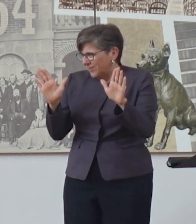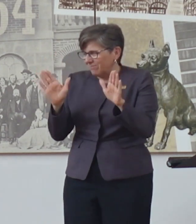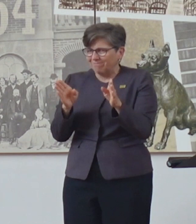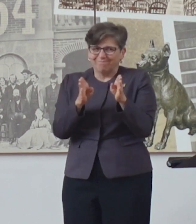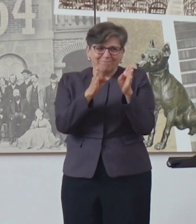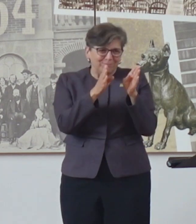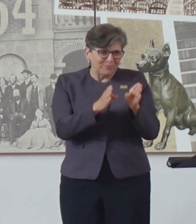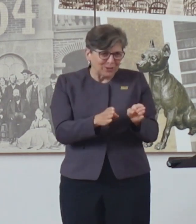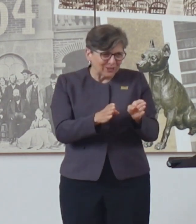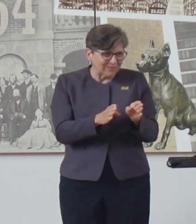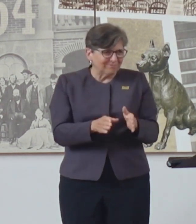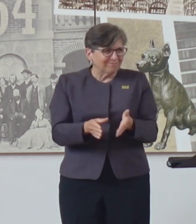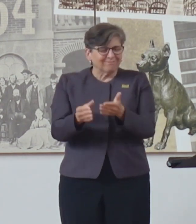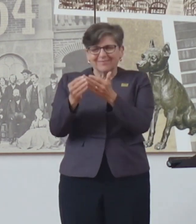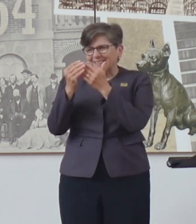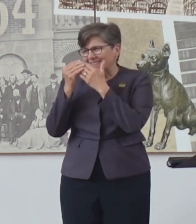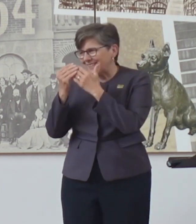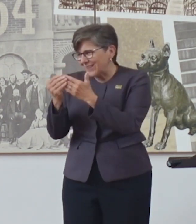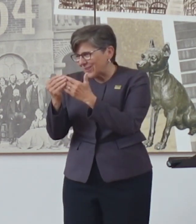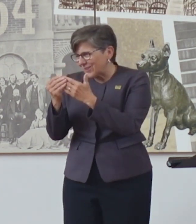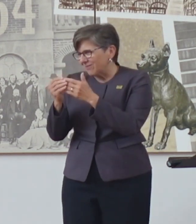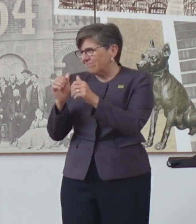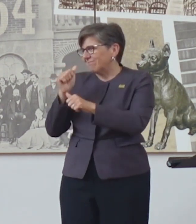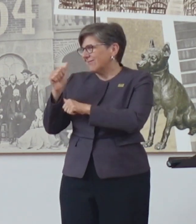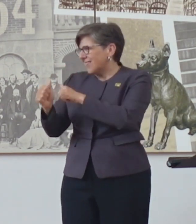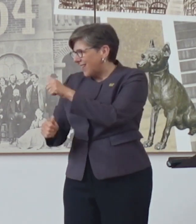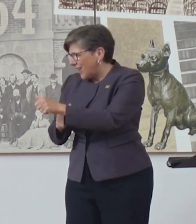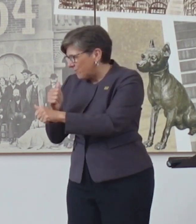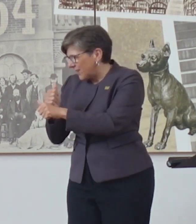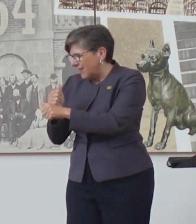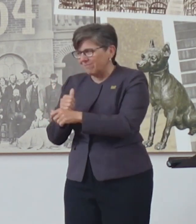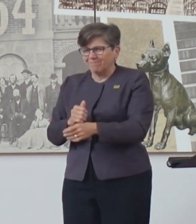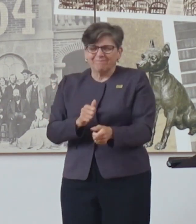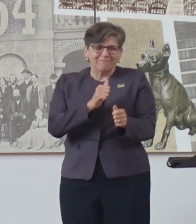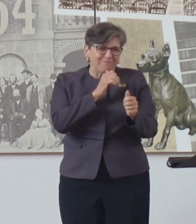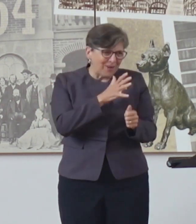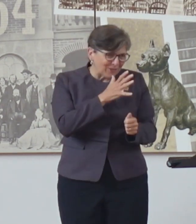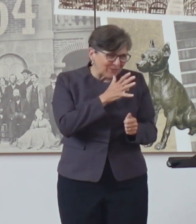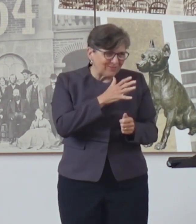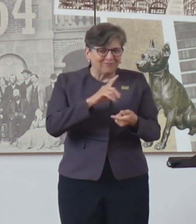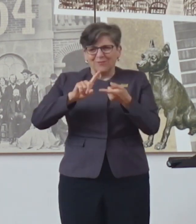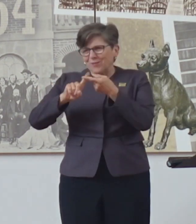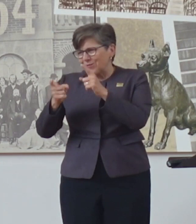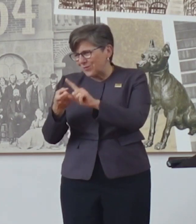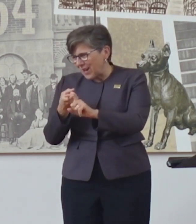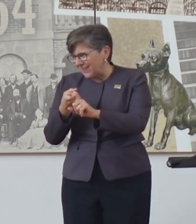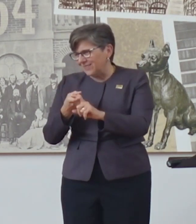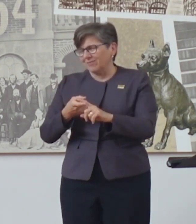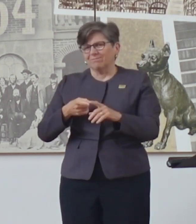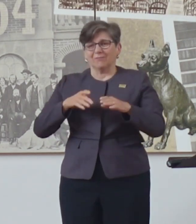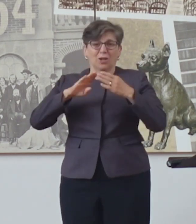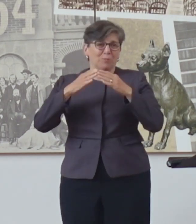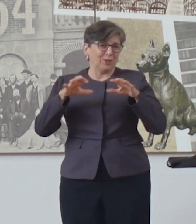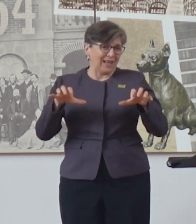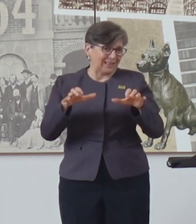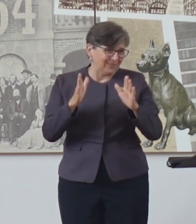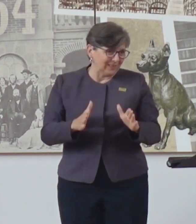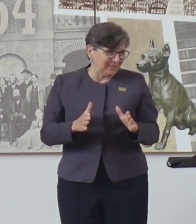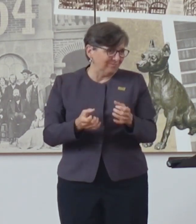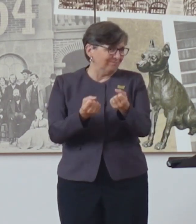grieve the loss of a wonderful person, a great leader, alumni, mother, friend,